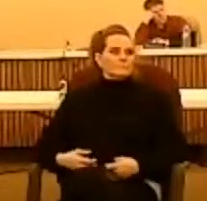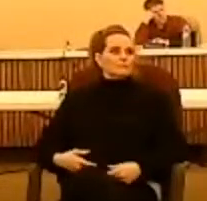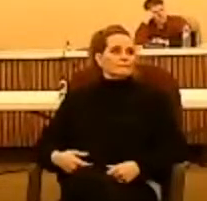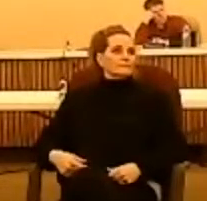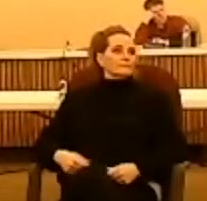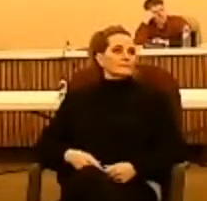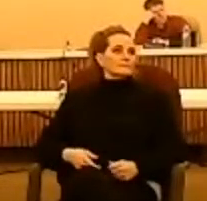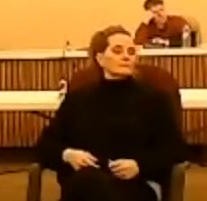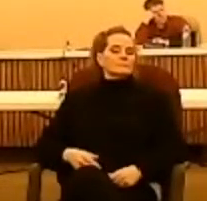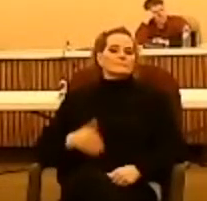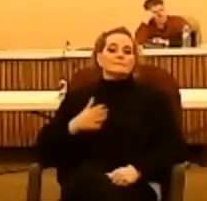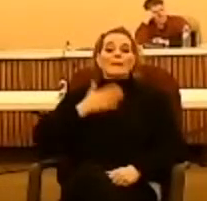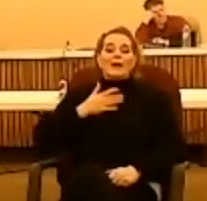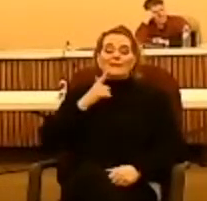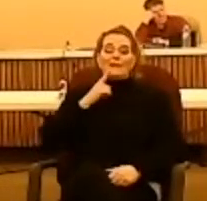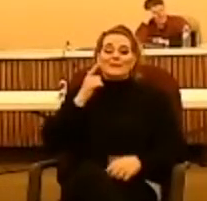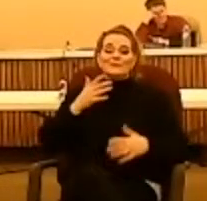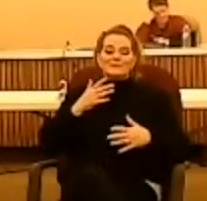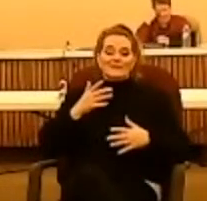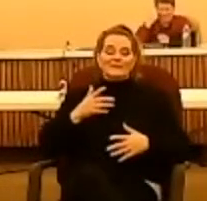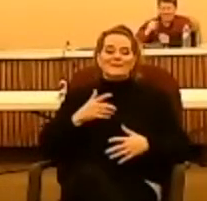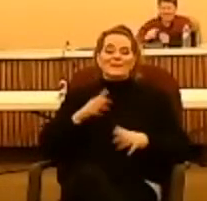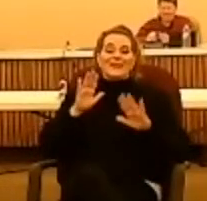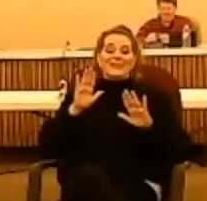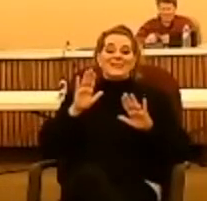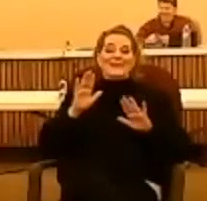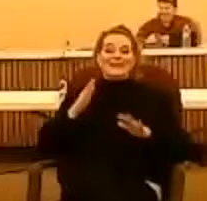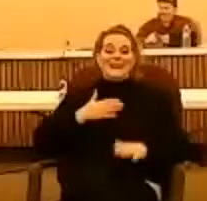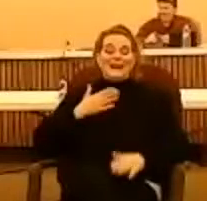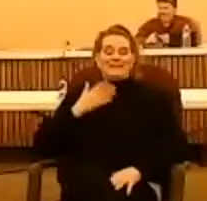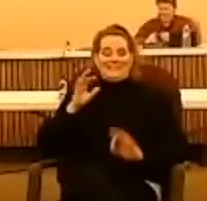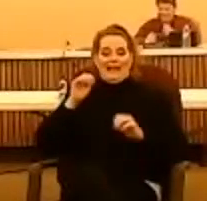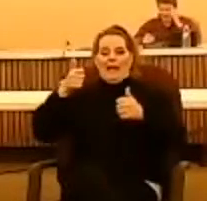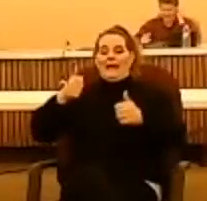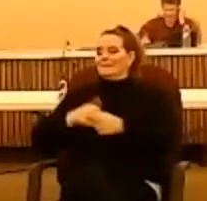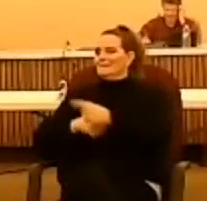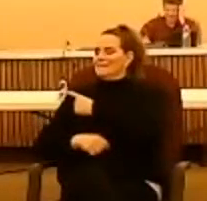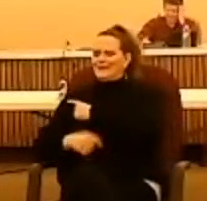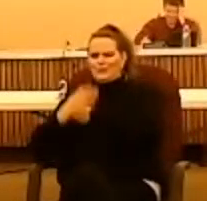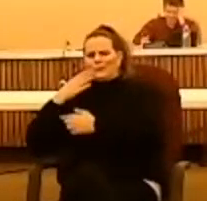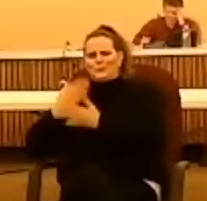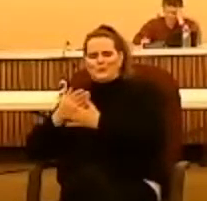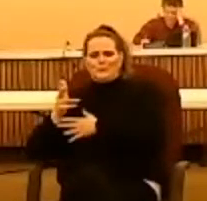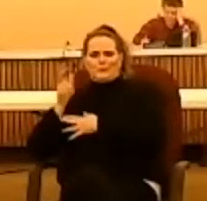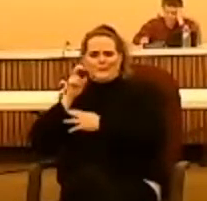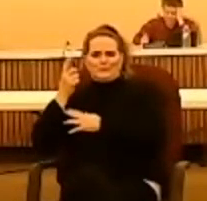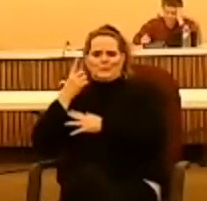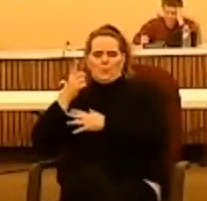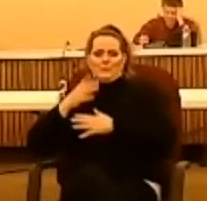Glad to hear you're happy. That's a good thing. It's a great thing. Always good to hear somebody's happy.